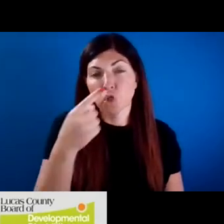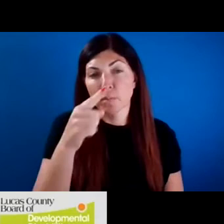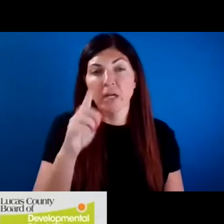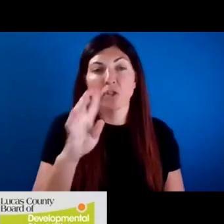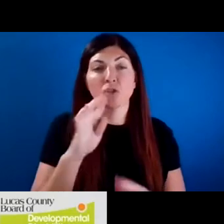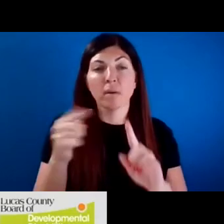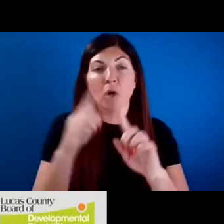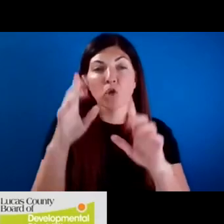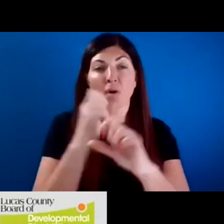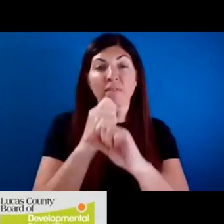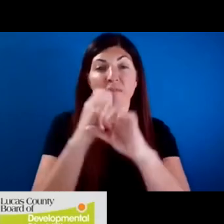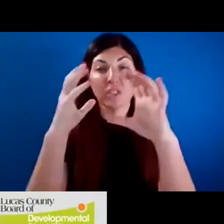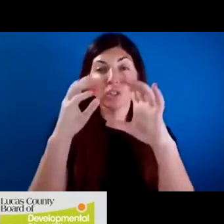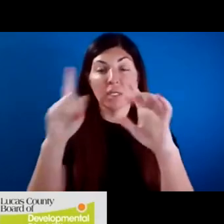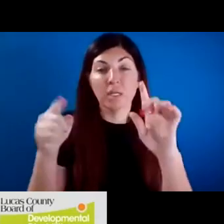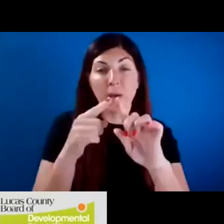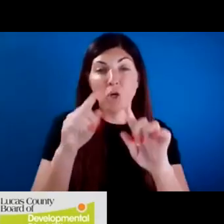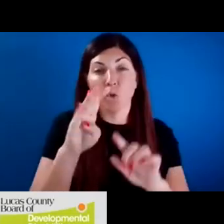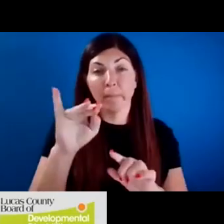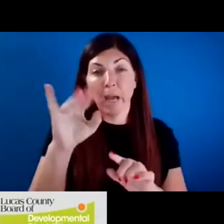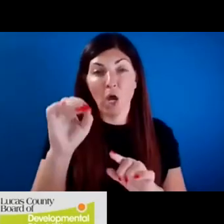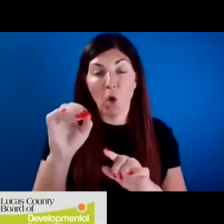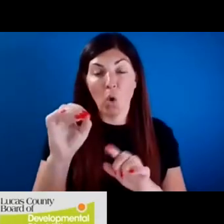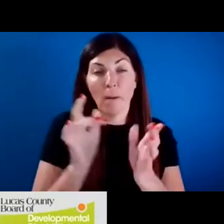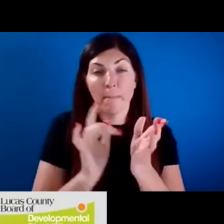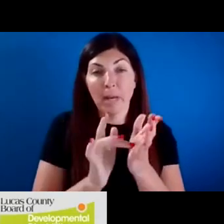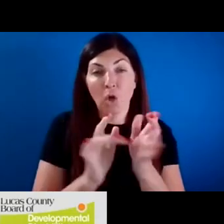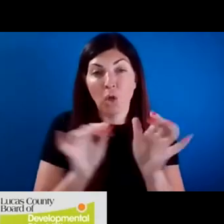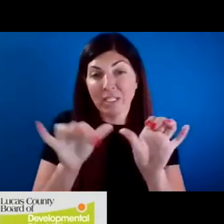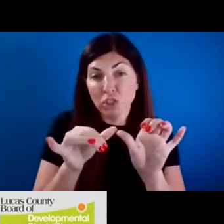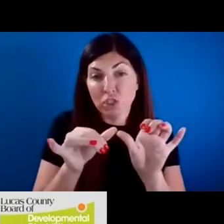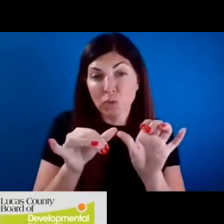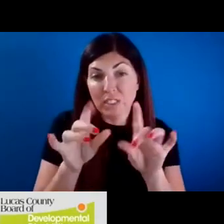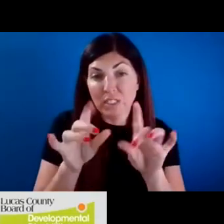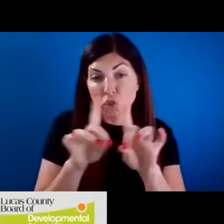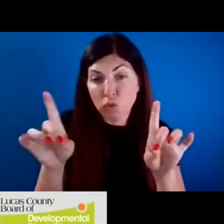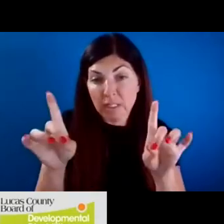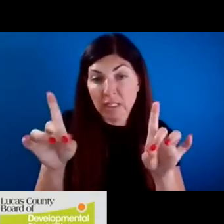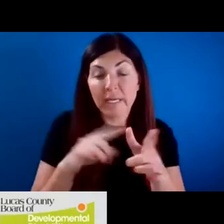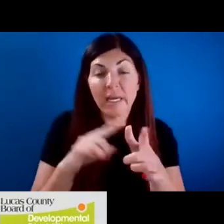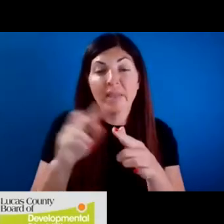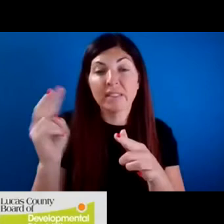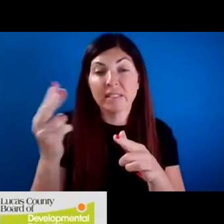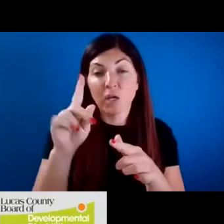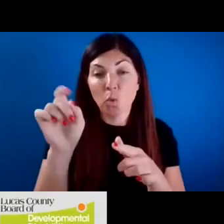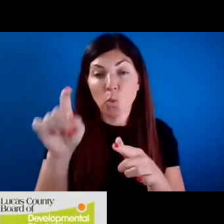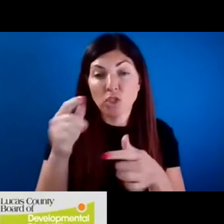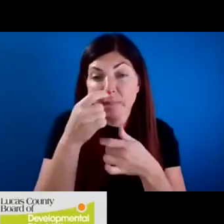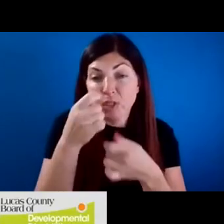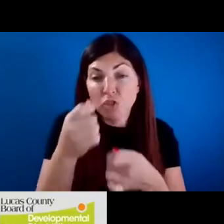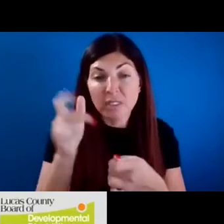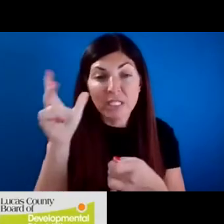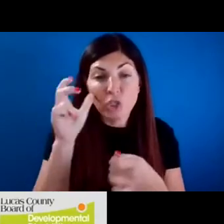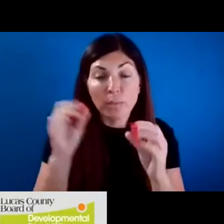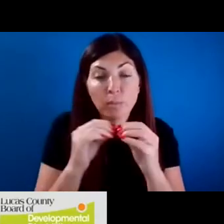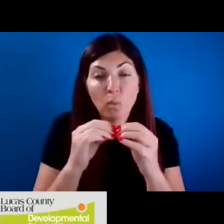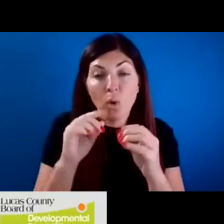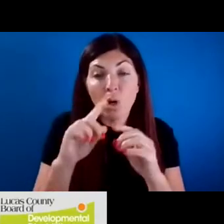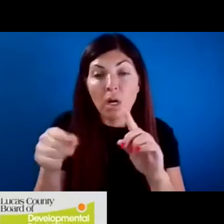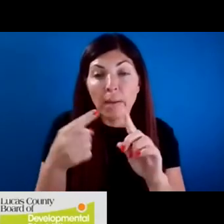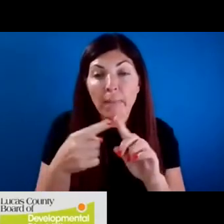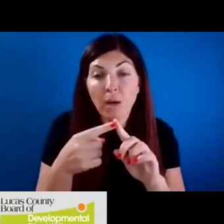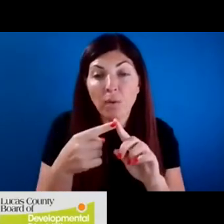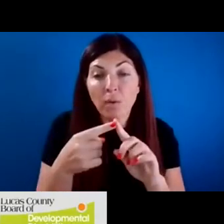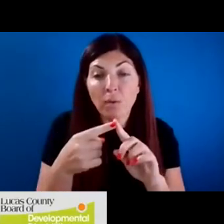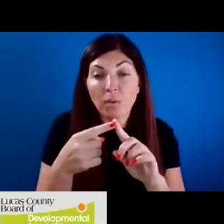your biomedical engineering degree and what you plan to do? And then secondly, I'm interested to hear more about